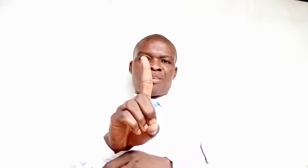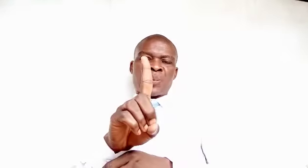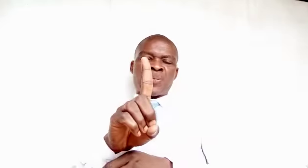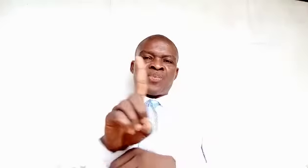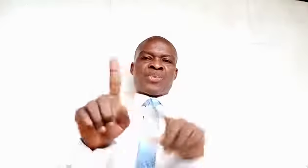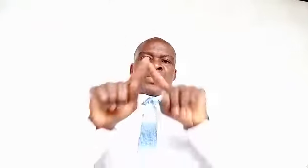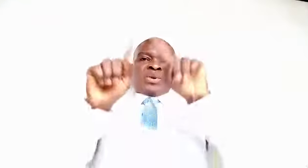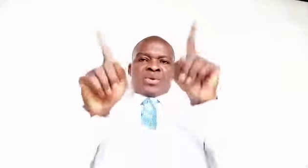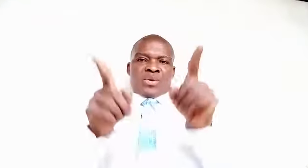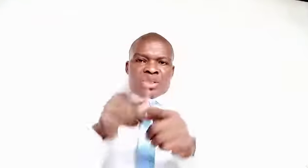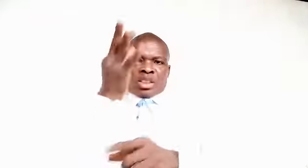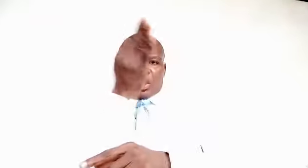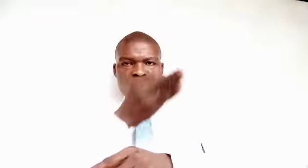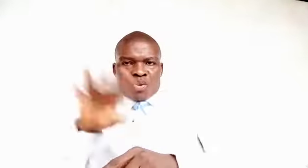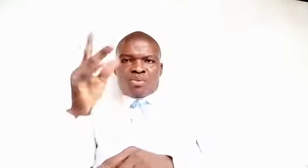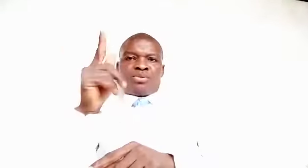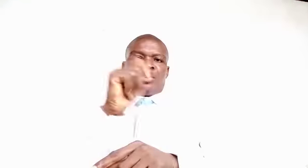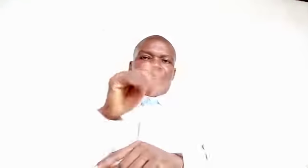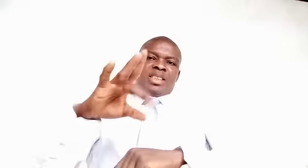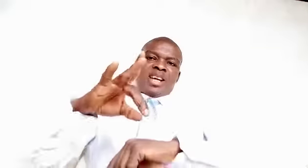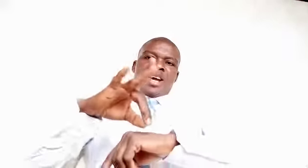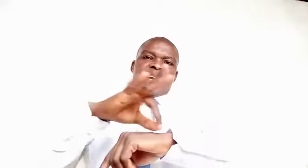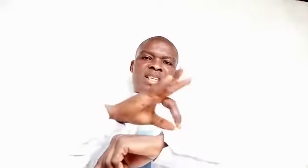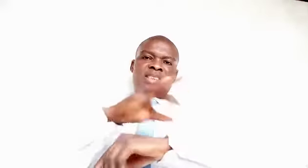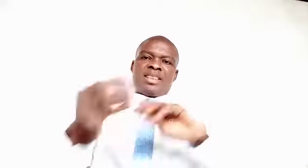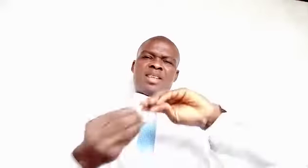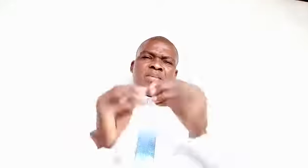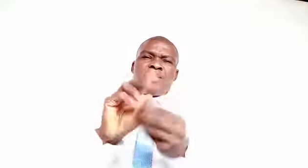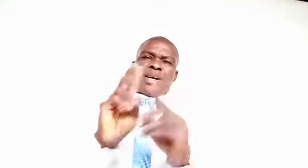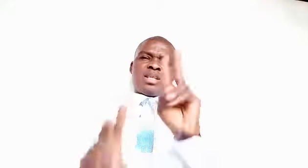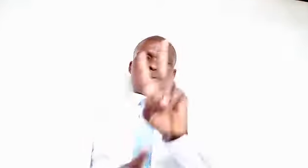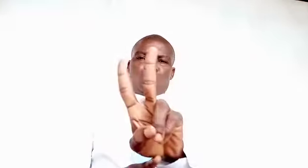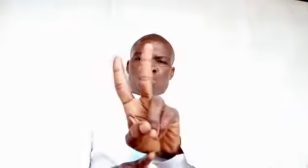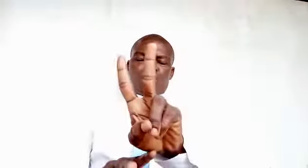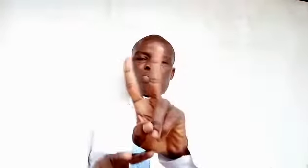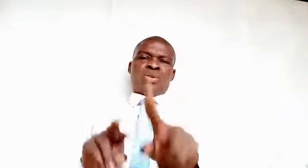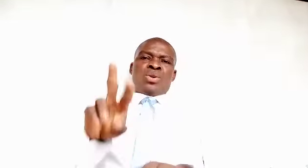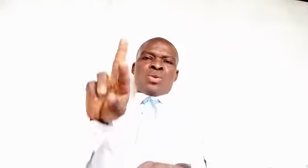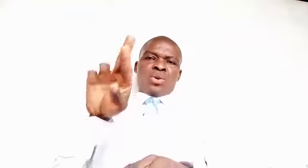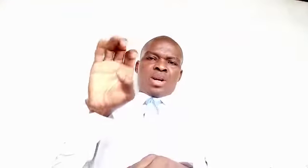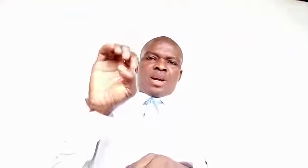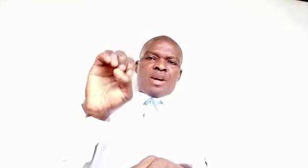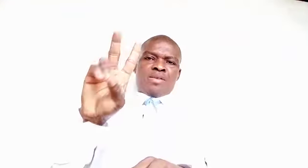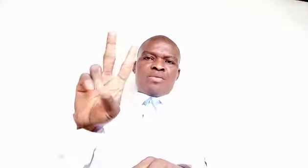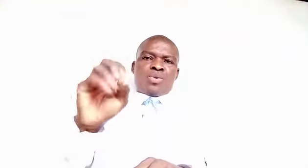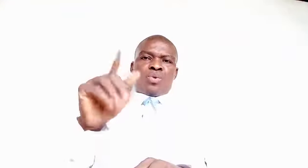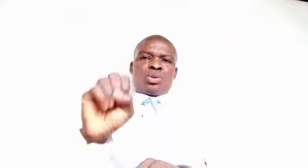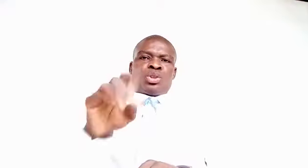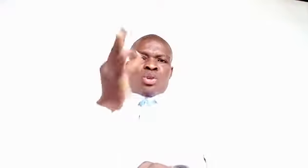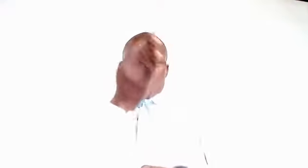rotation of the earth. Two, revolution of the earth.